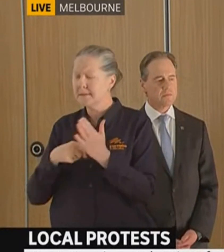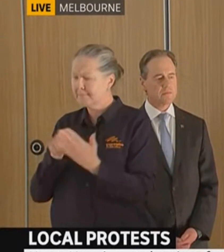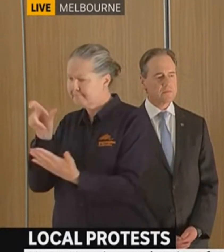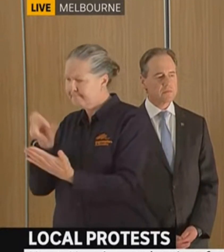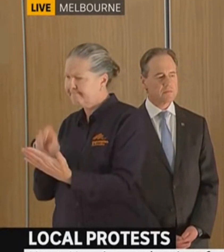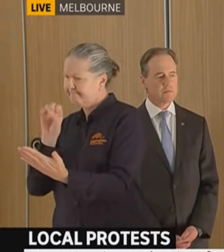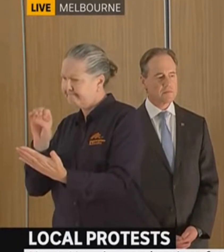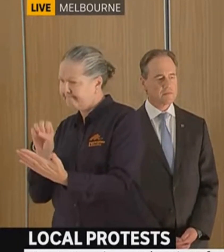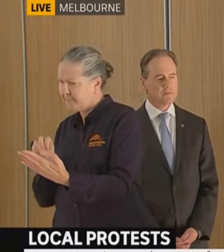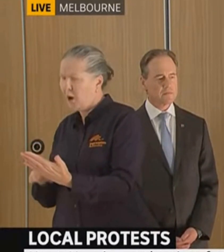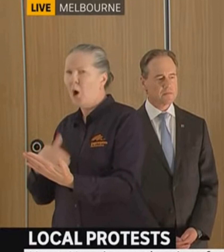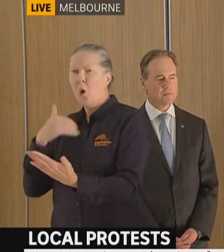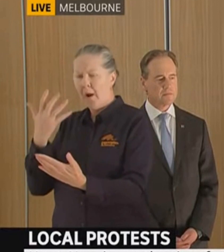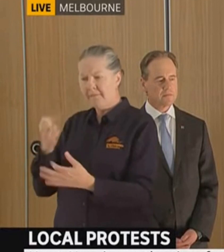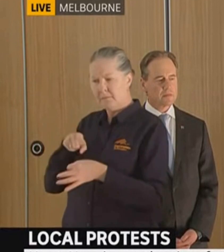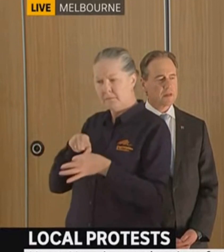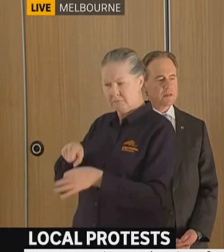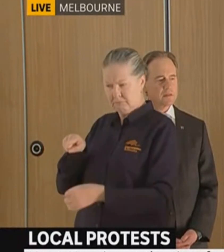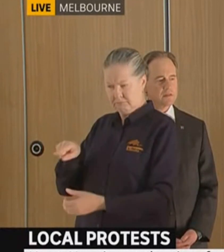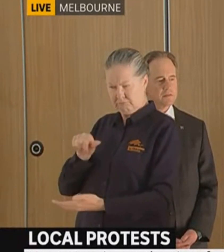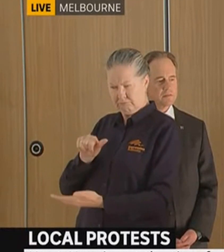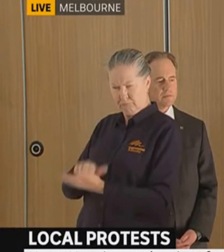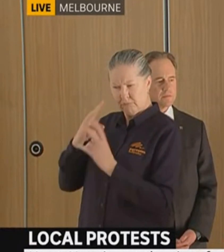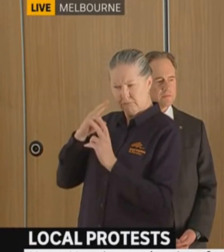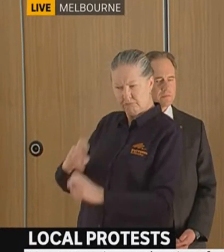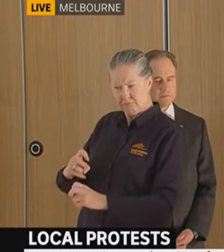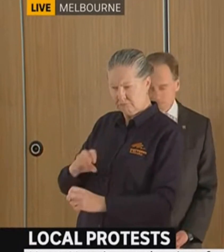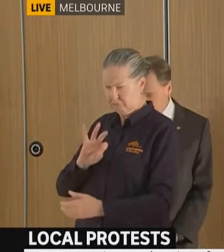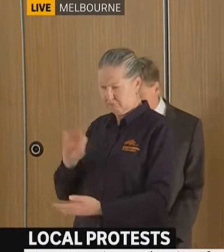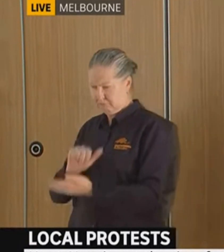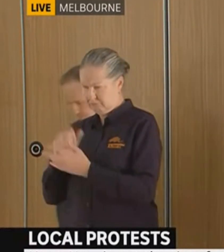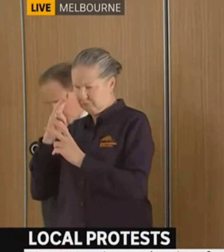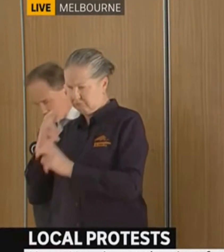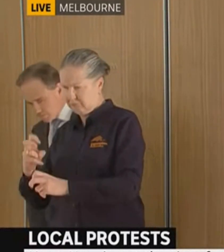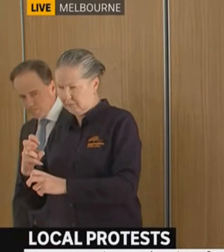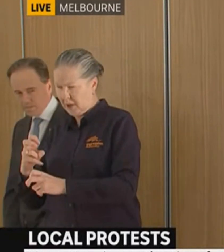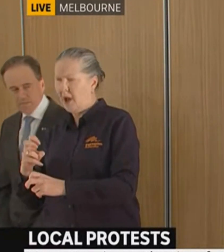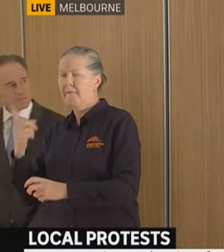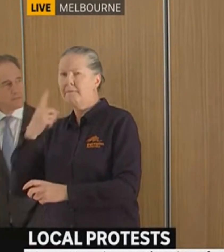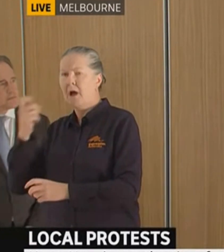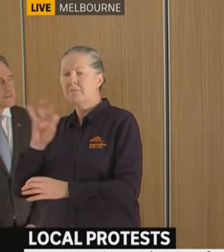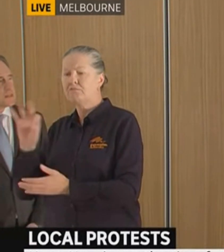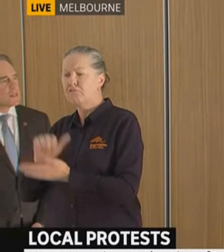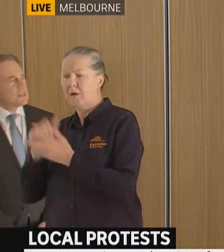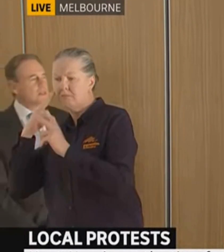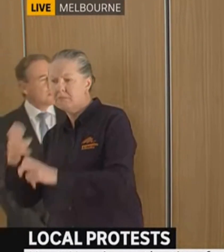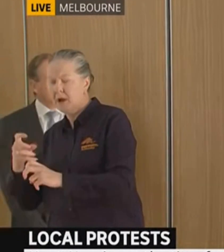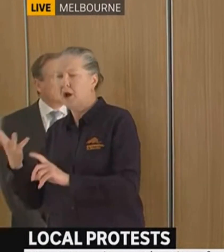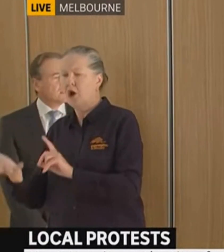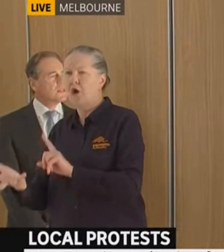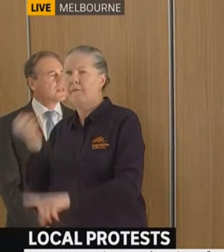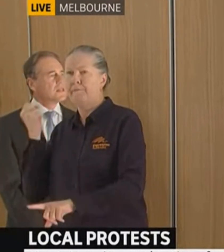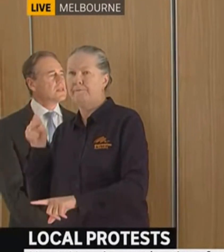the integrity of the data, they have had the paper withdrawn. So at the